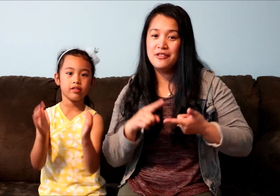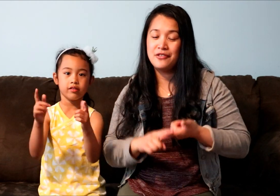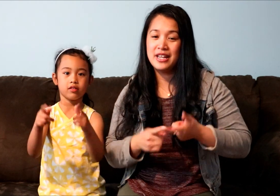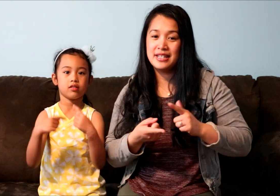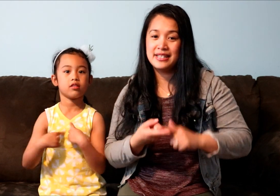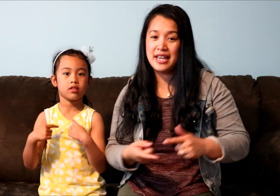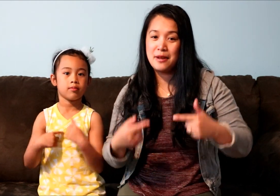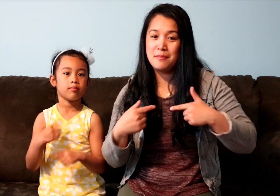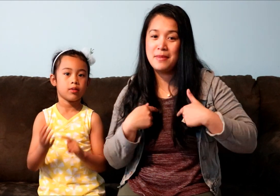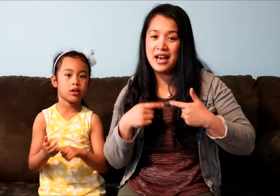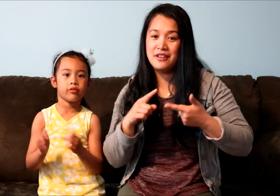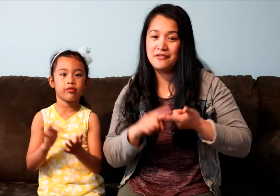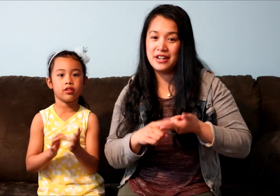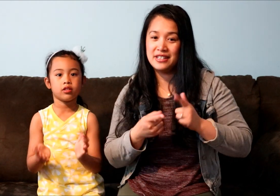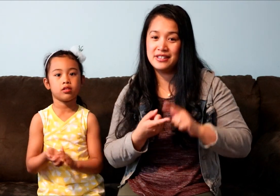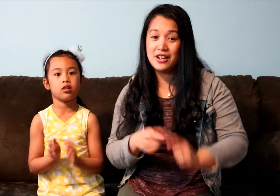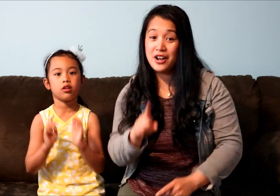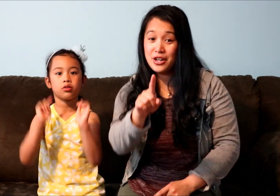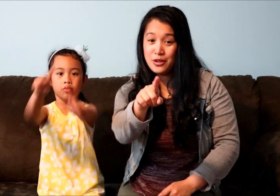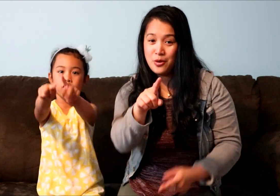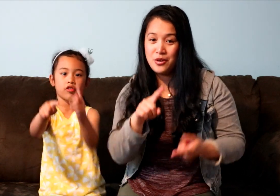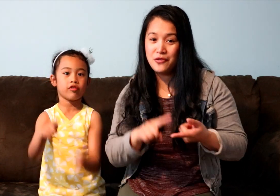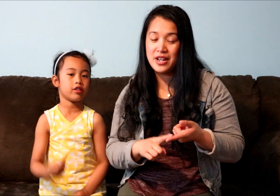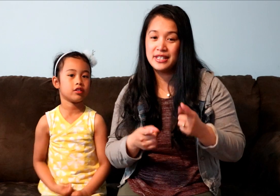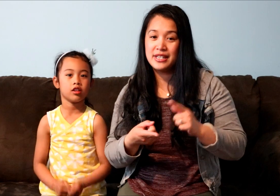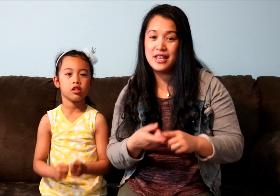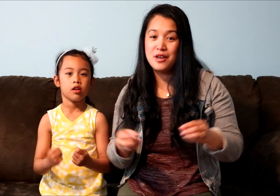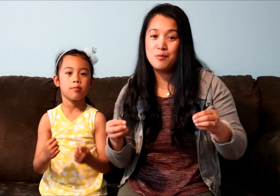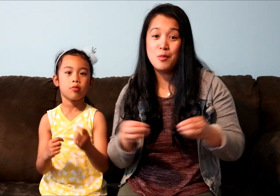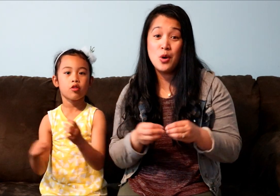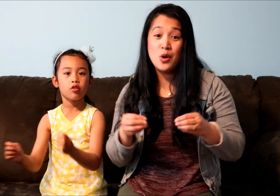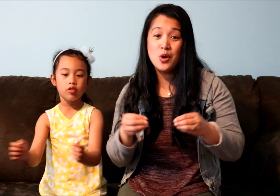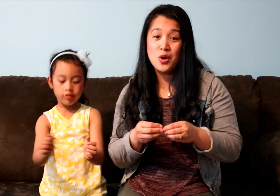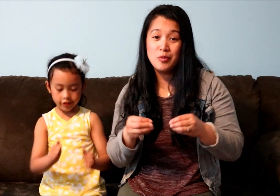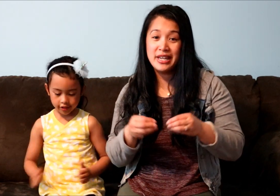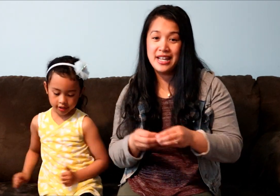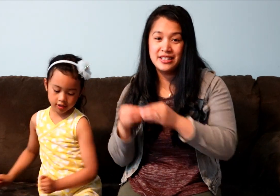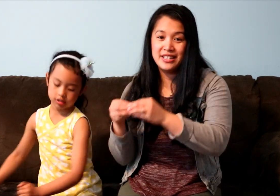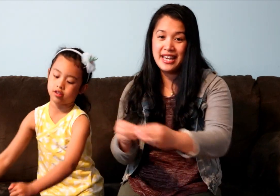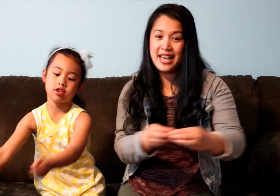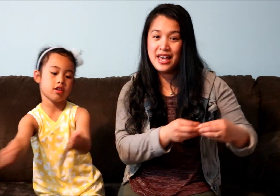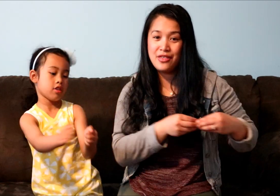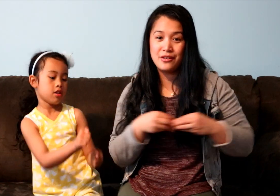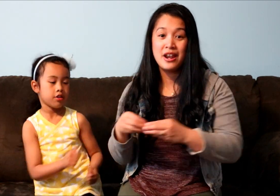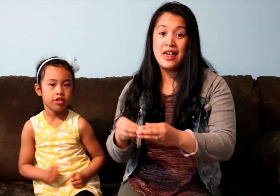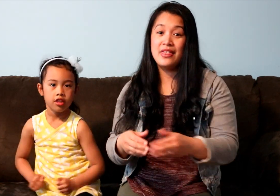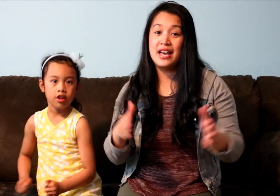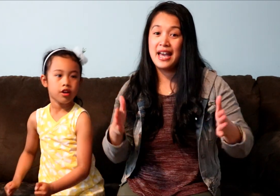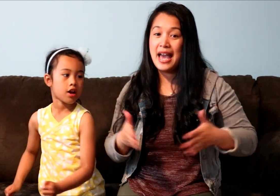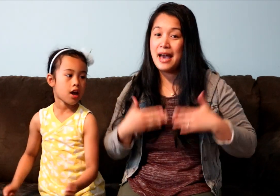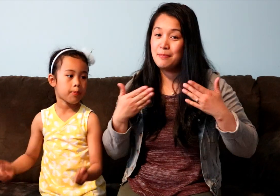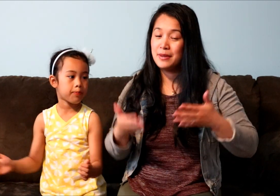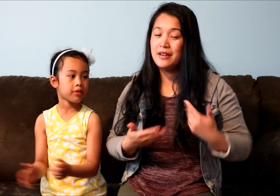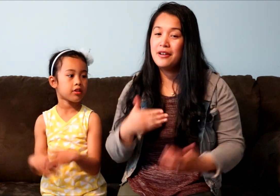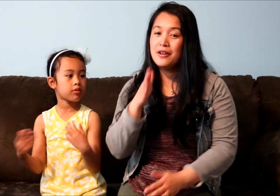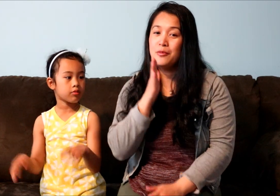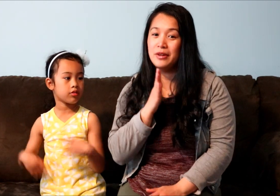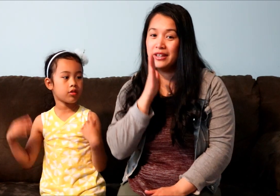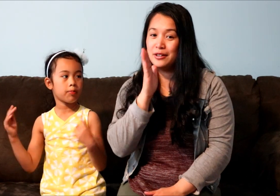friends and my friends are your friends. The more we get together, the happier we'll